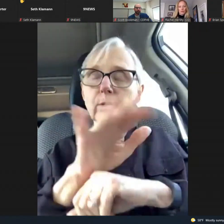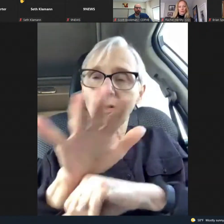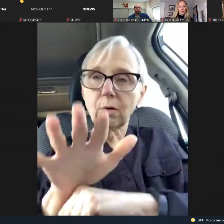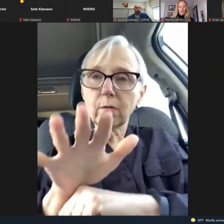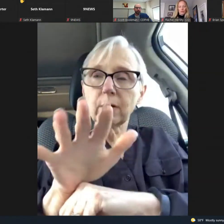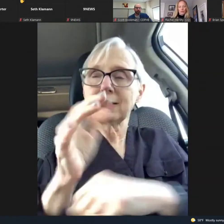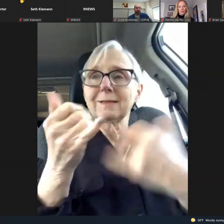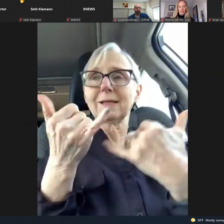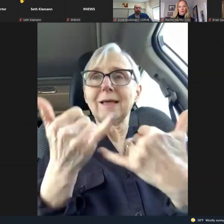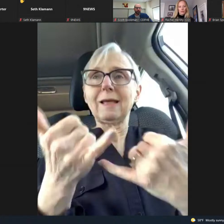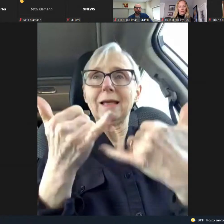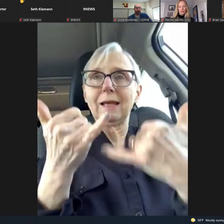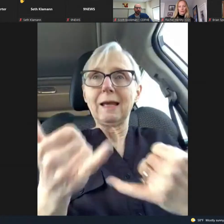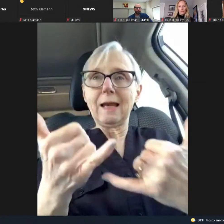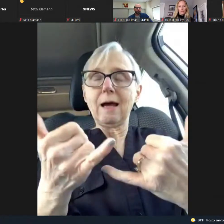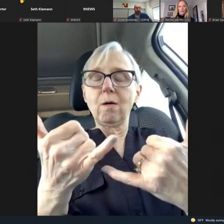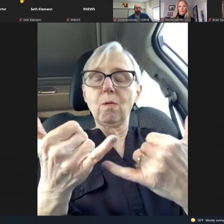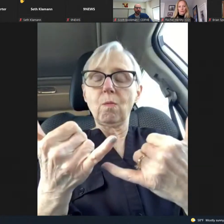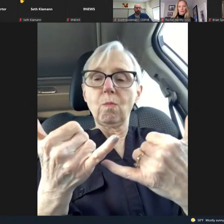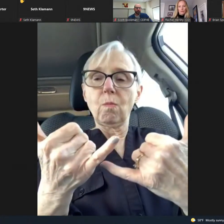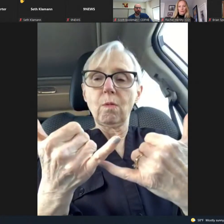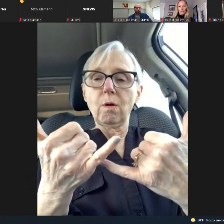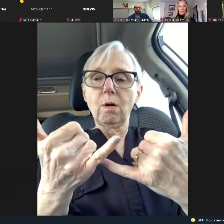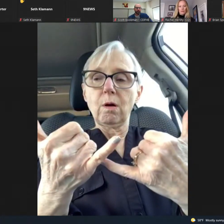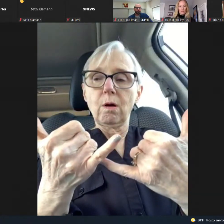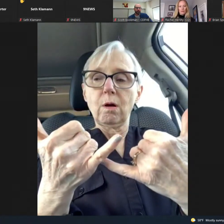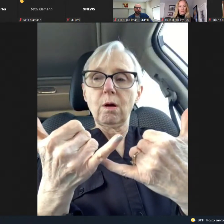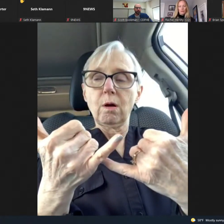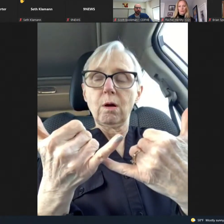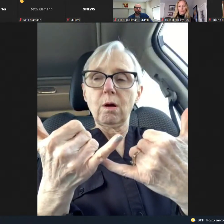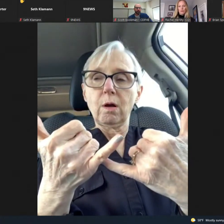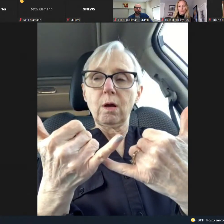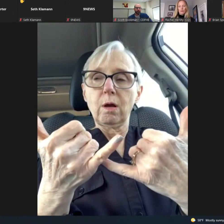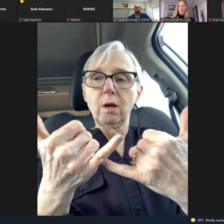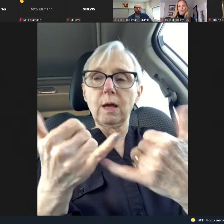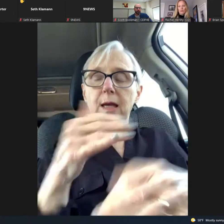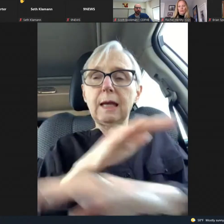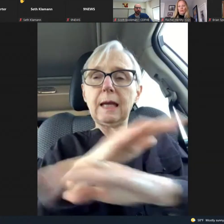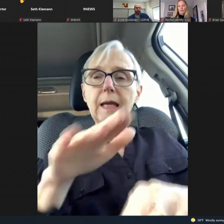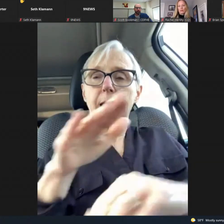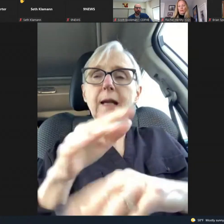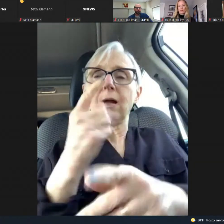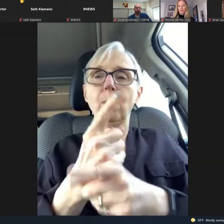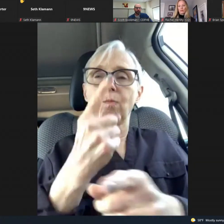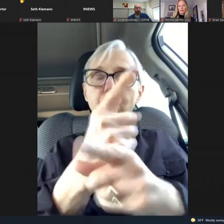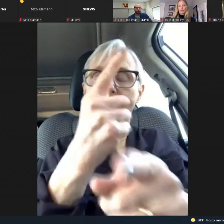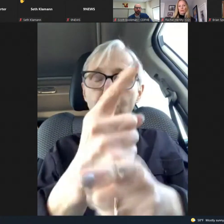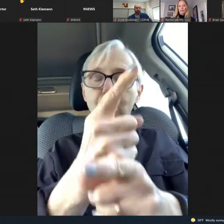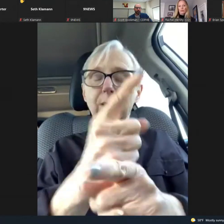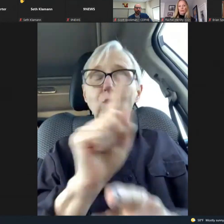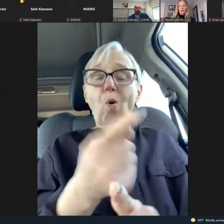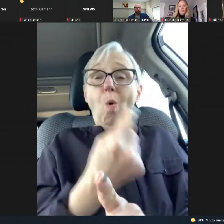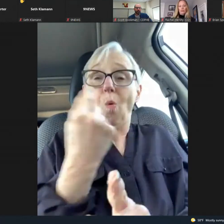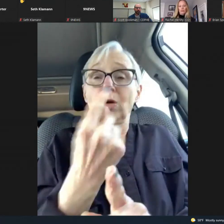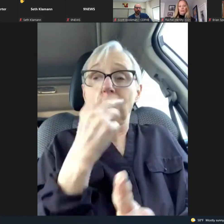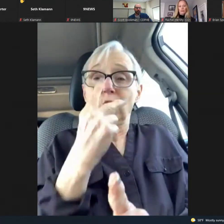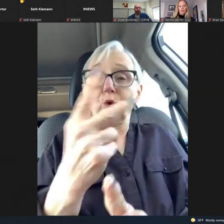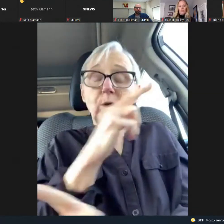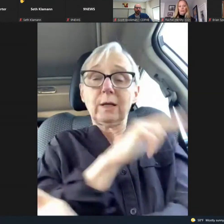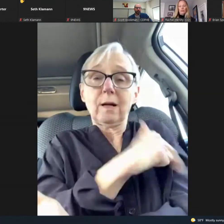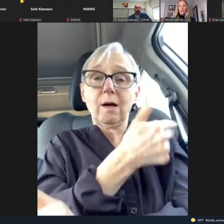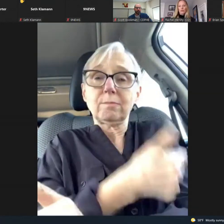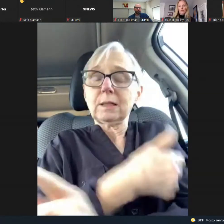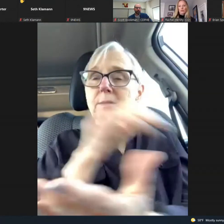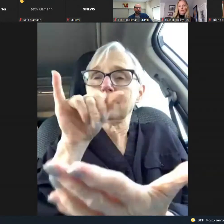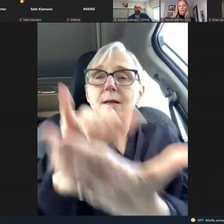it now inappropriate to look at hospitalizations alone as a key metric because it's now impossible to compare